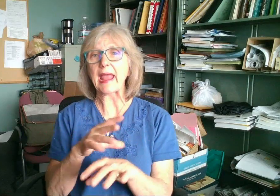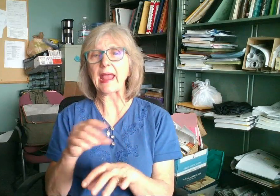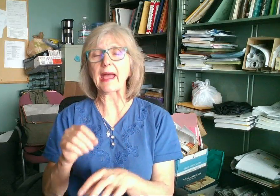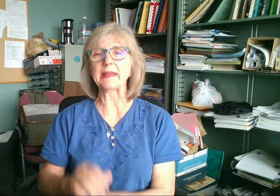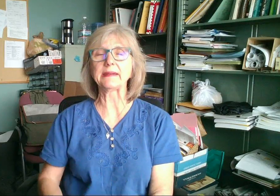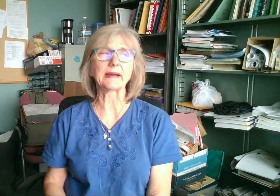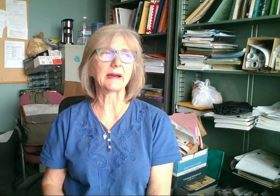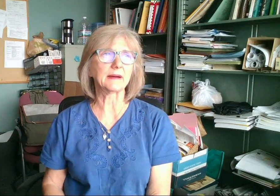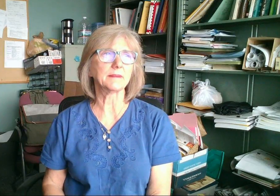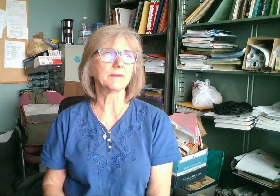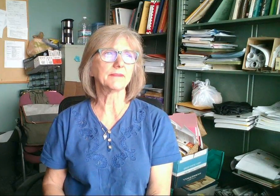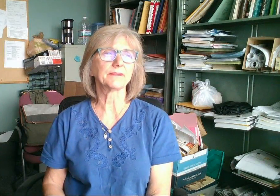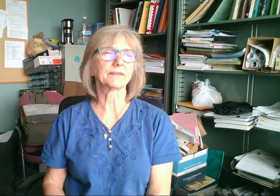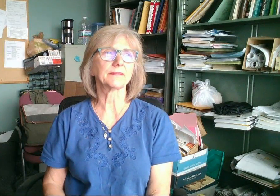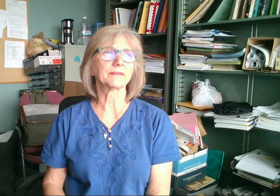mean, and